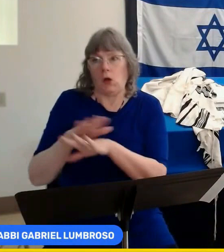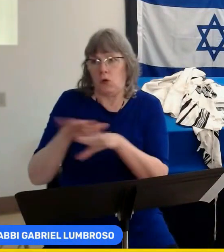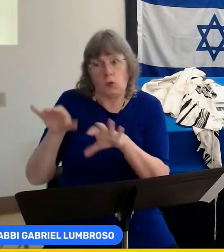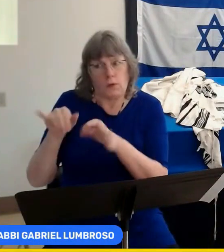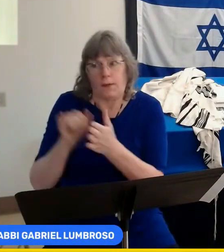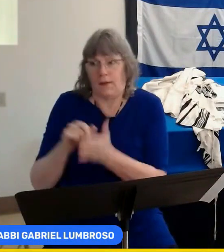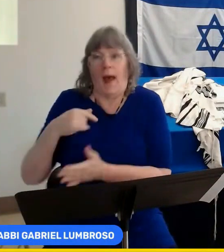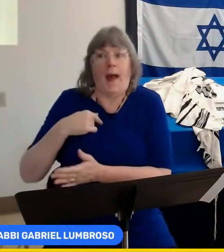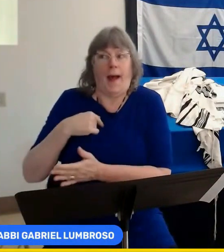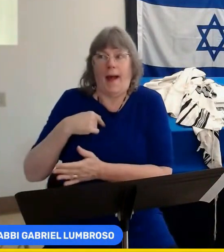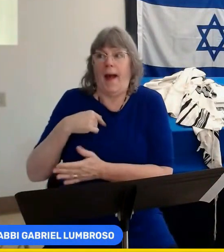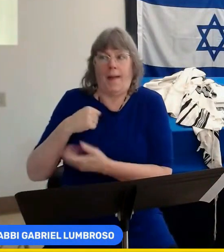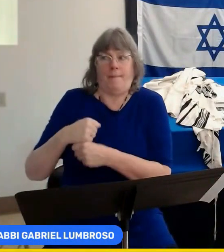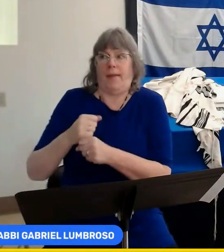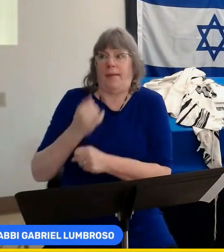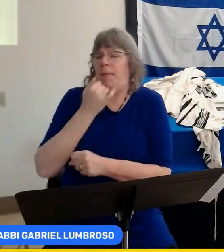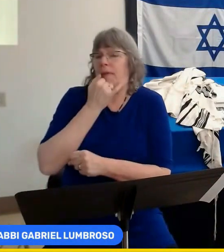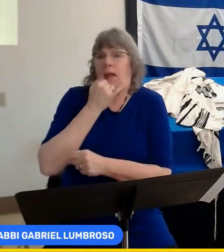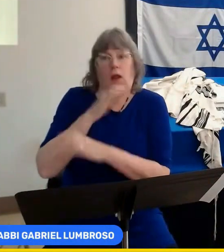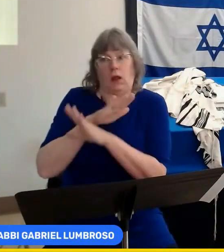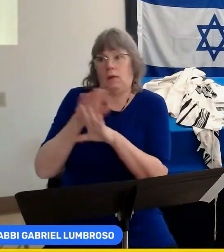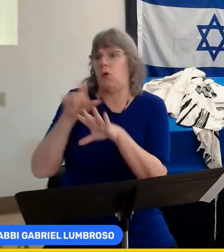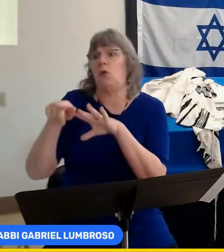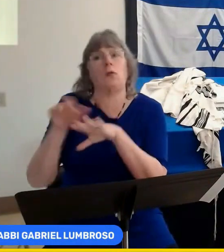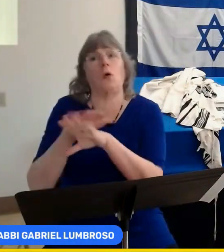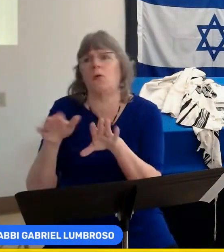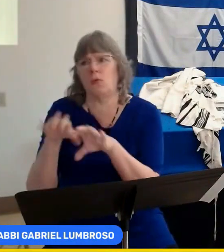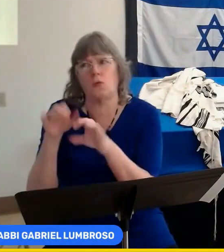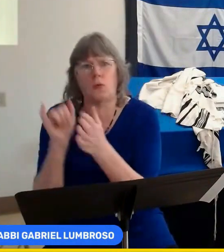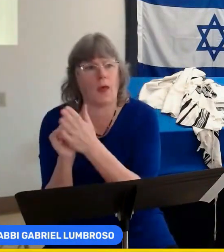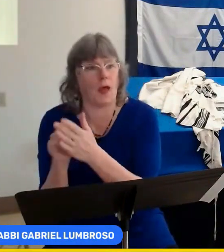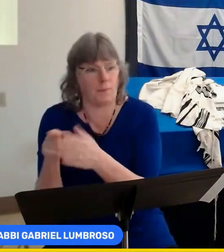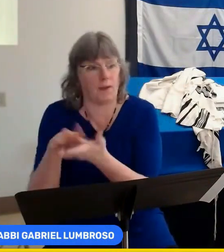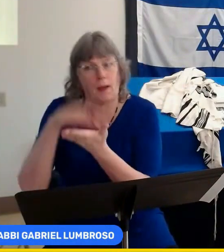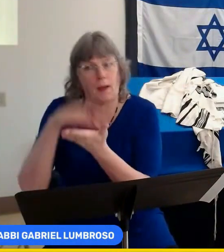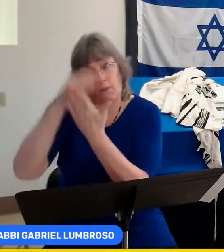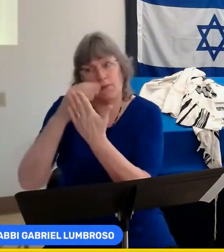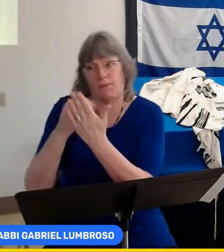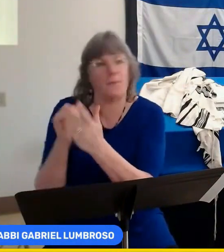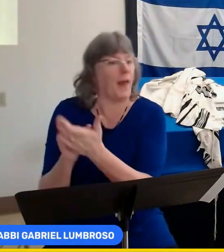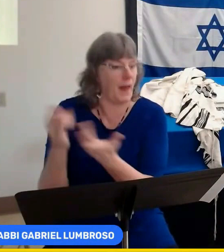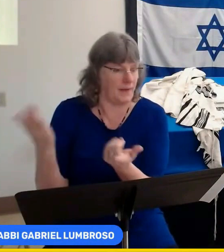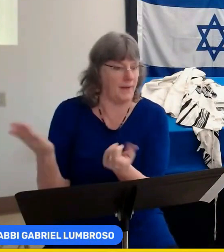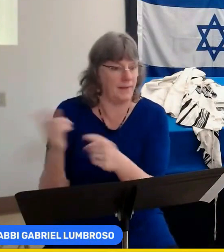So again, that goes with the same thing. That Moshe did all these things,